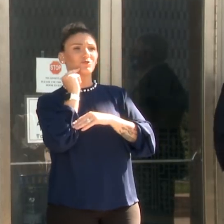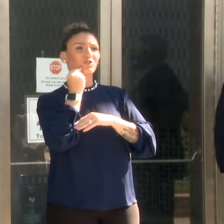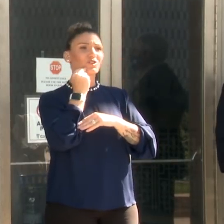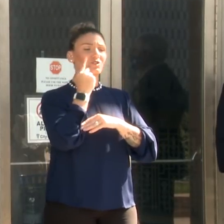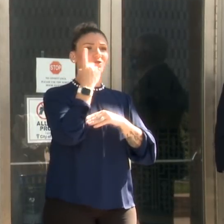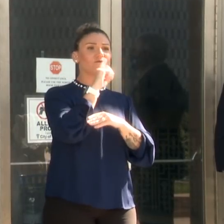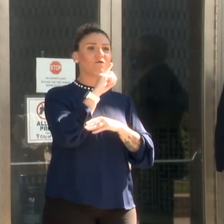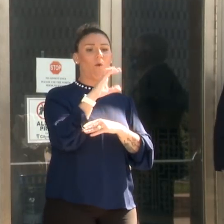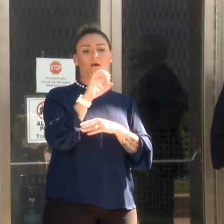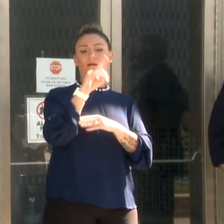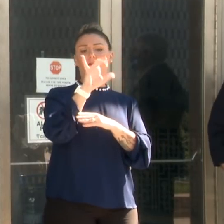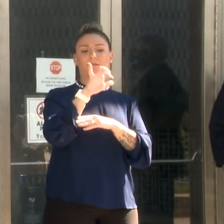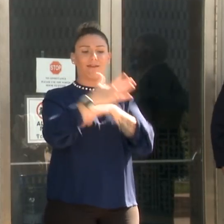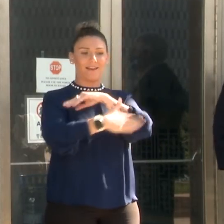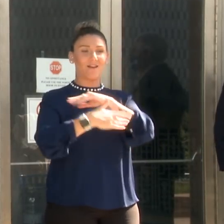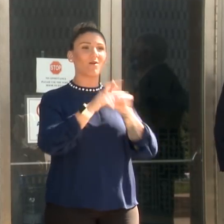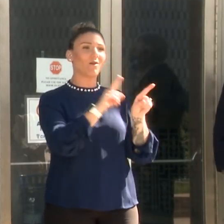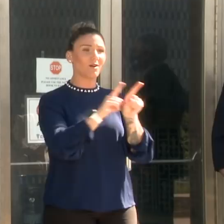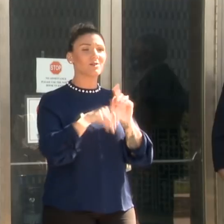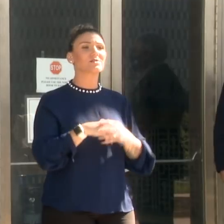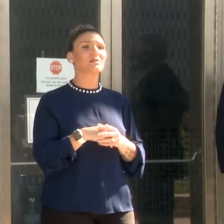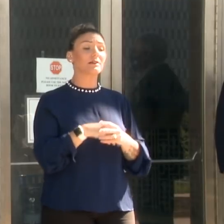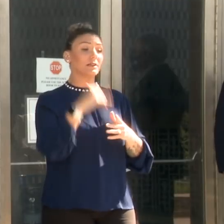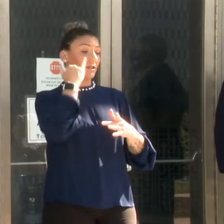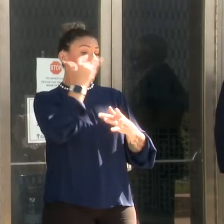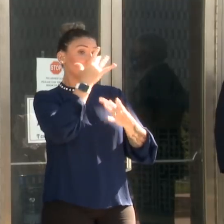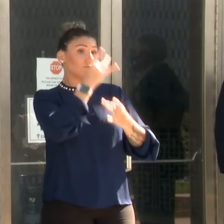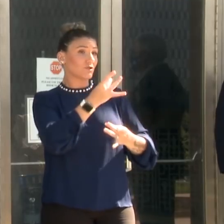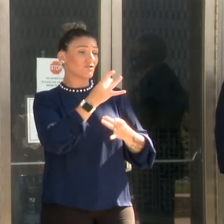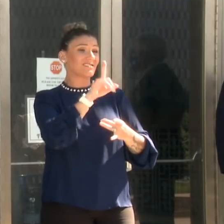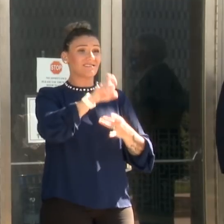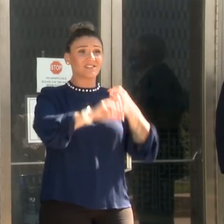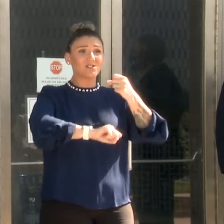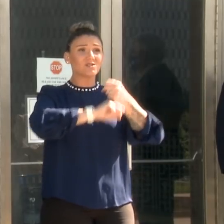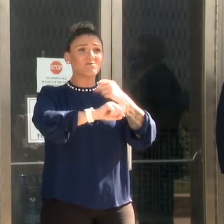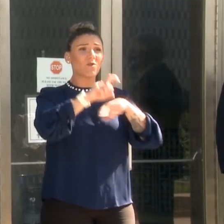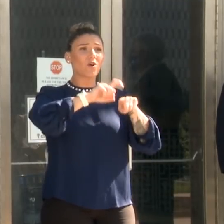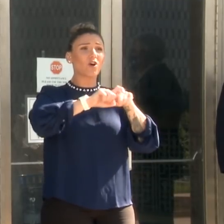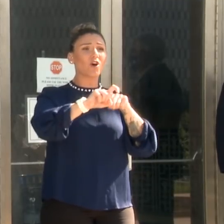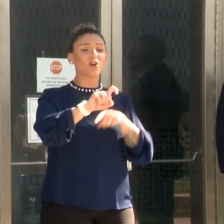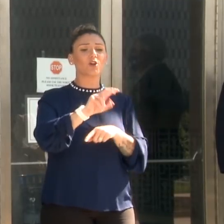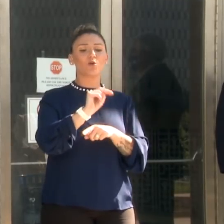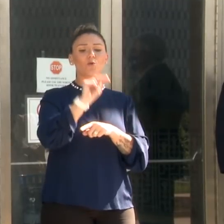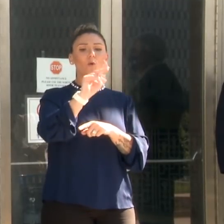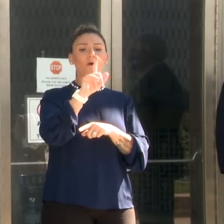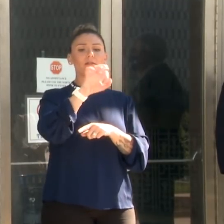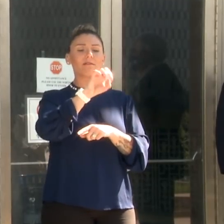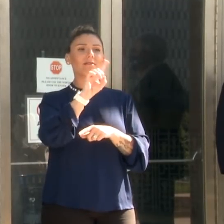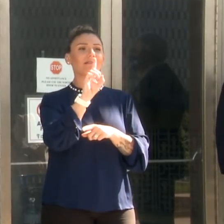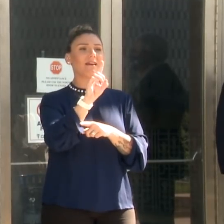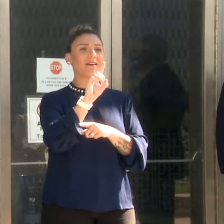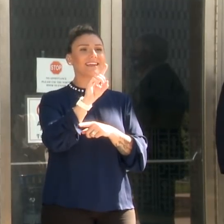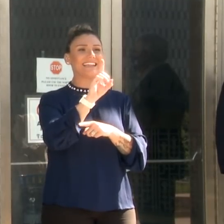County portion of Kansas City as well. If you're interested in receiving that sort of support, call Northland Neighborhoods at